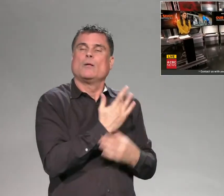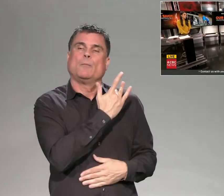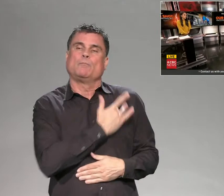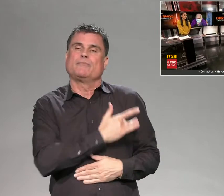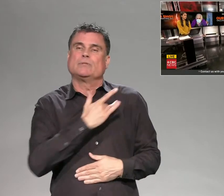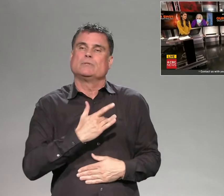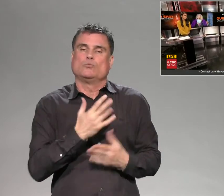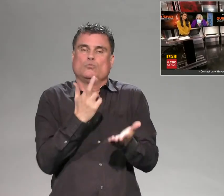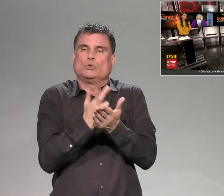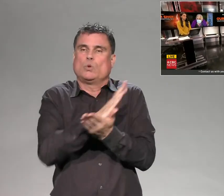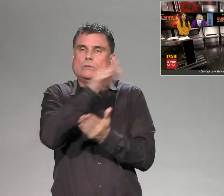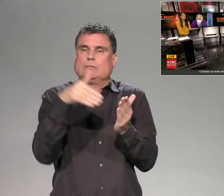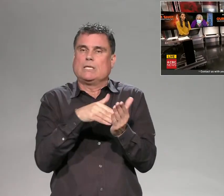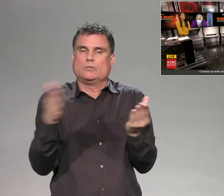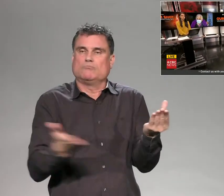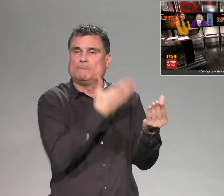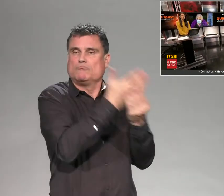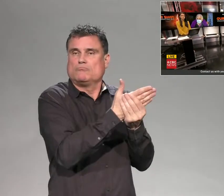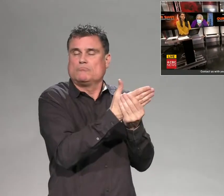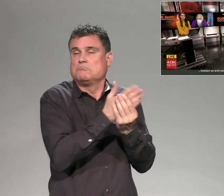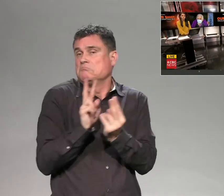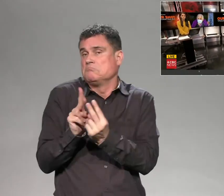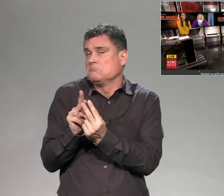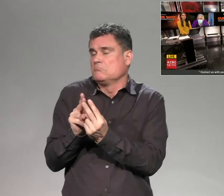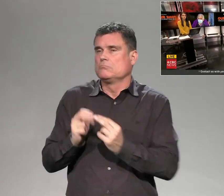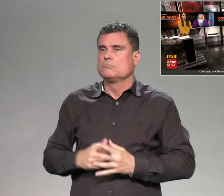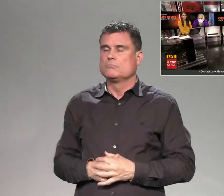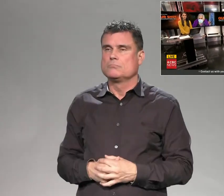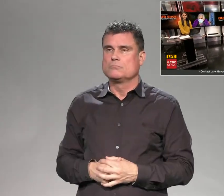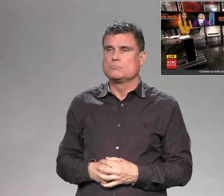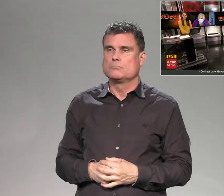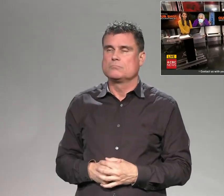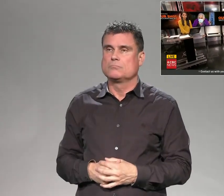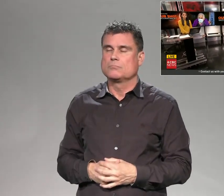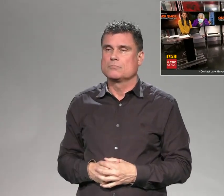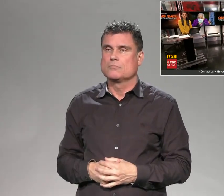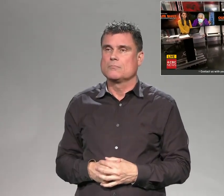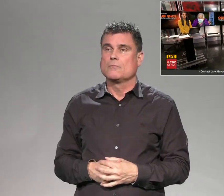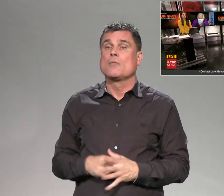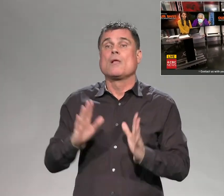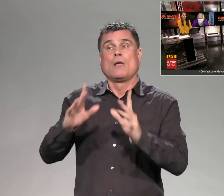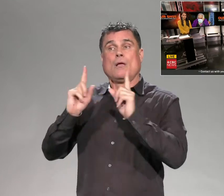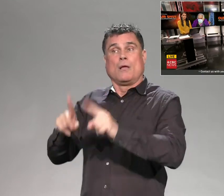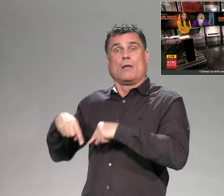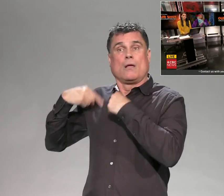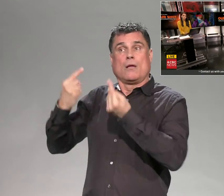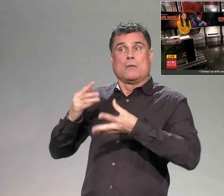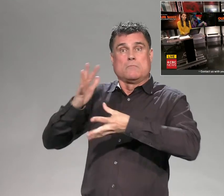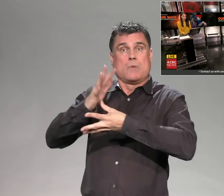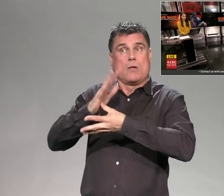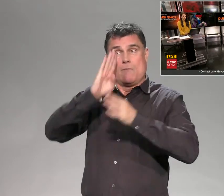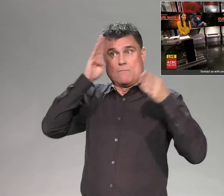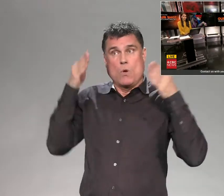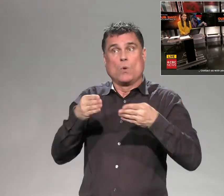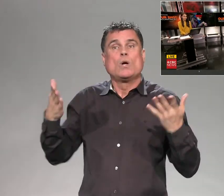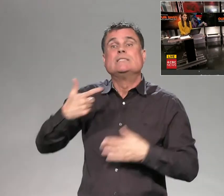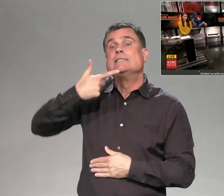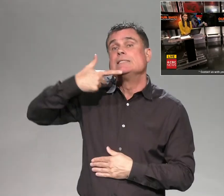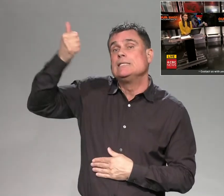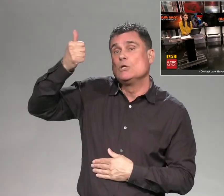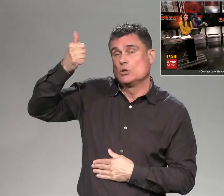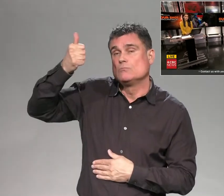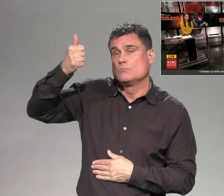and the focus is on seniors, and there are a lot of them here in BC. Here's a look at some of the current challenges in protecting this